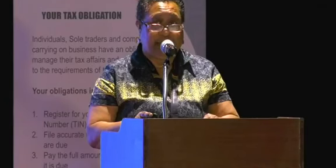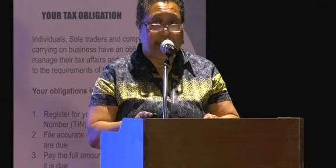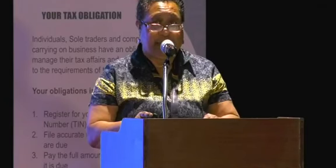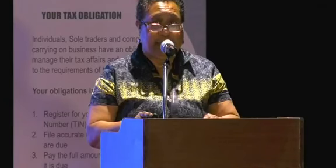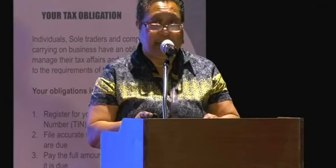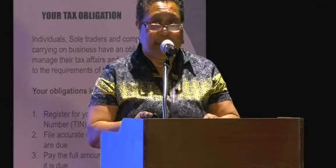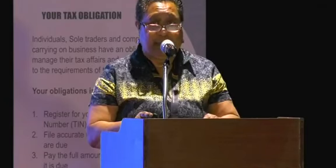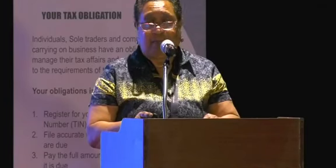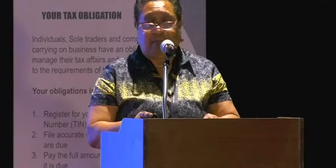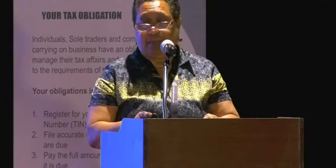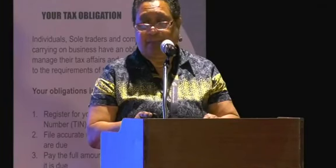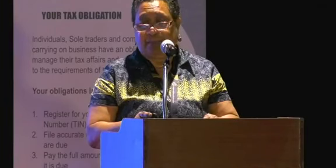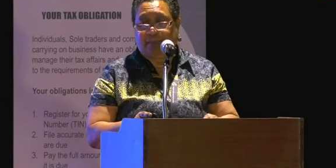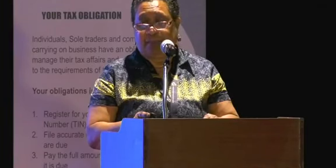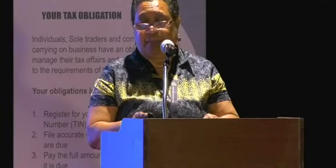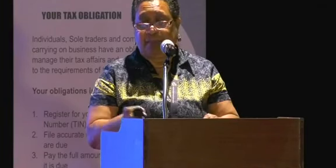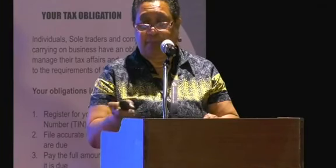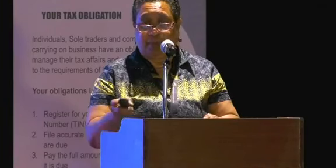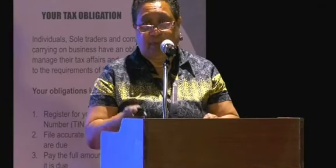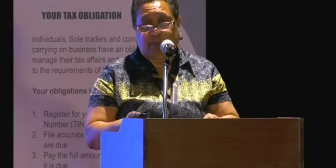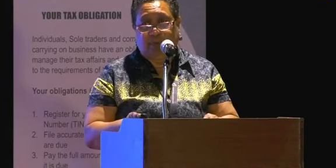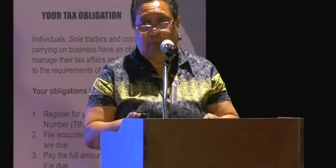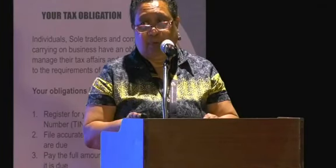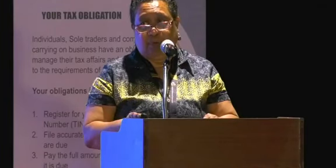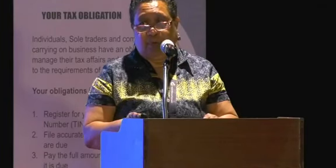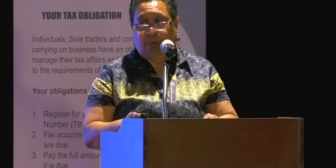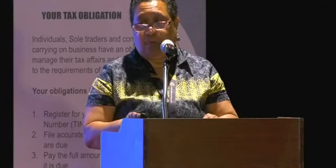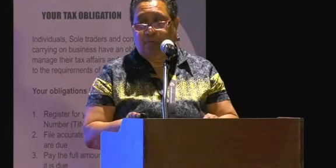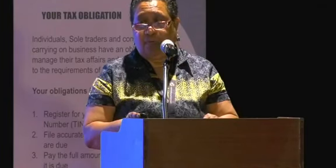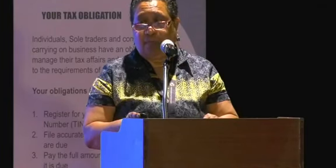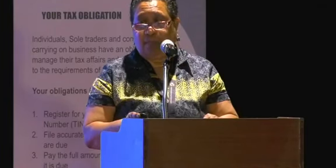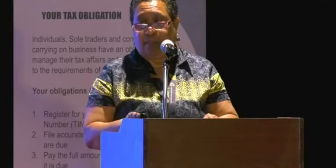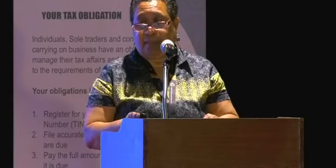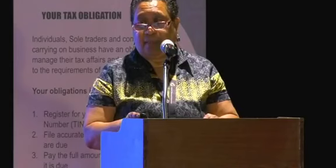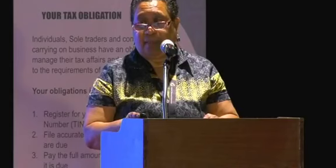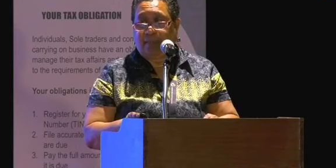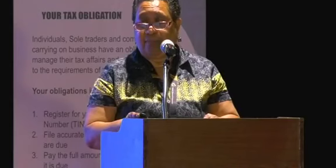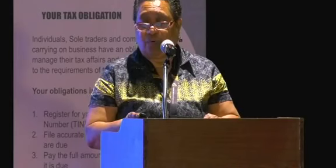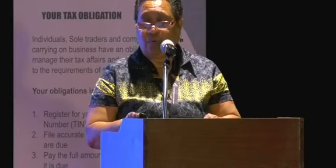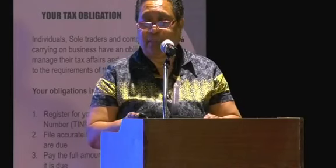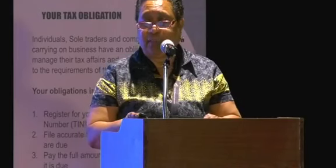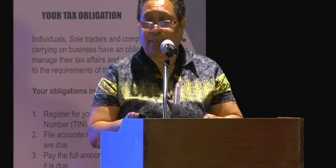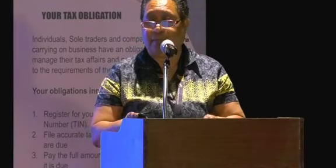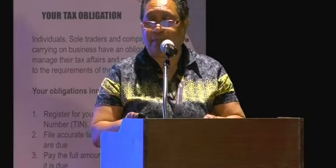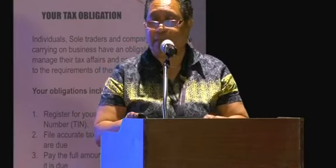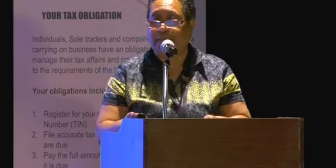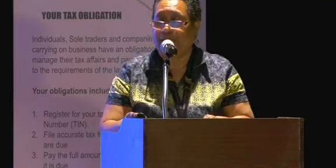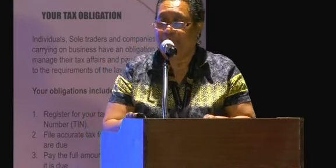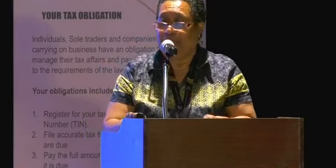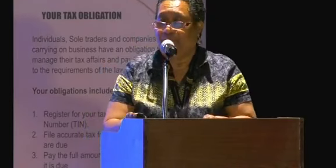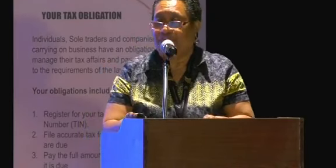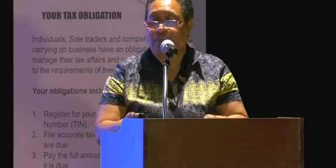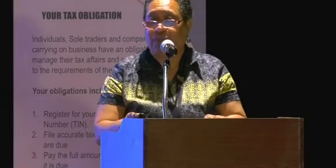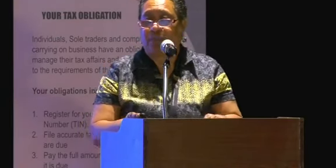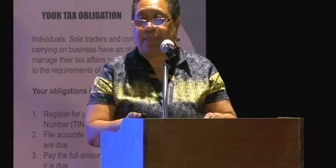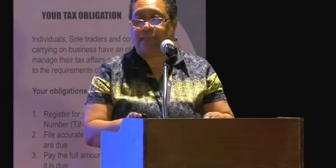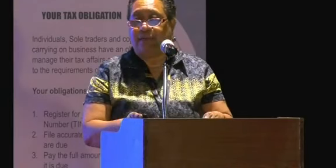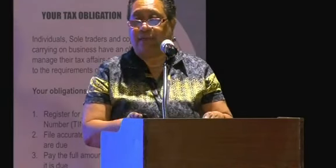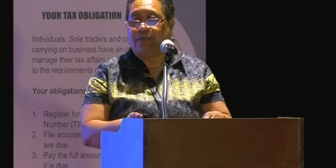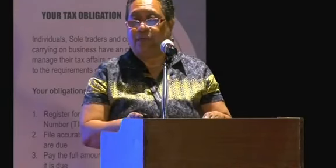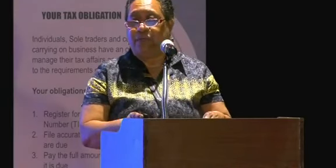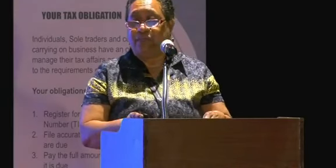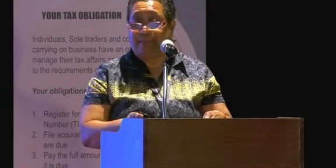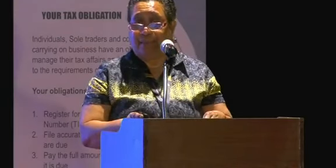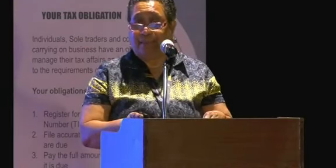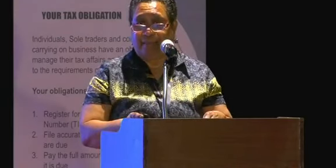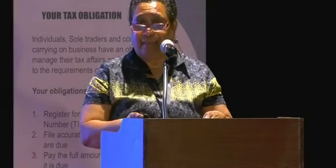types. Okay, there are other tax types, but we will only look at the core tax types here. The first one is